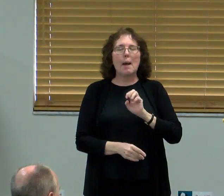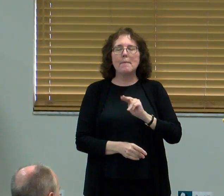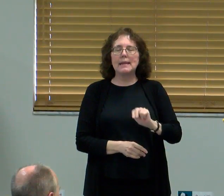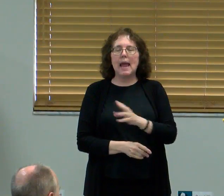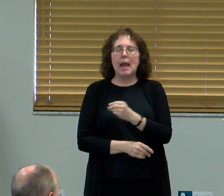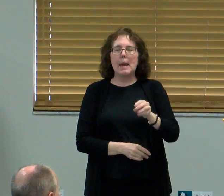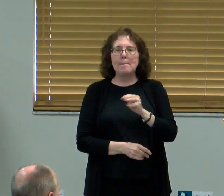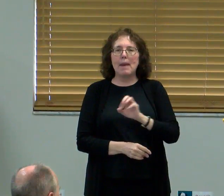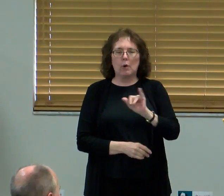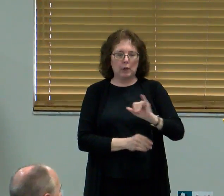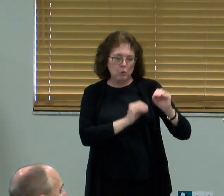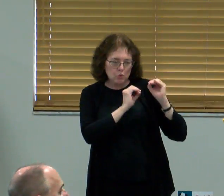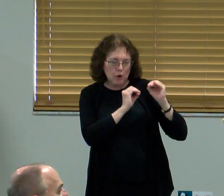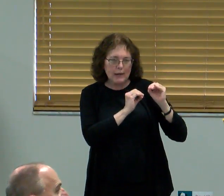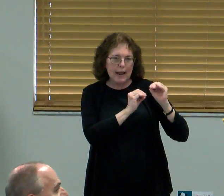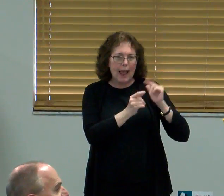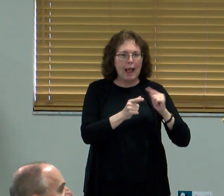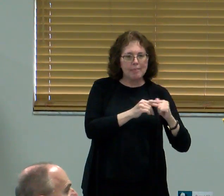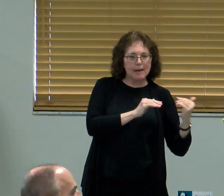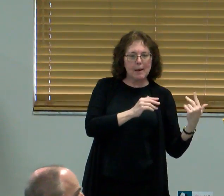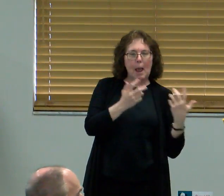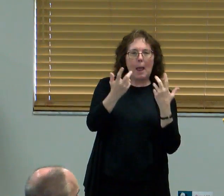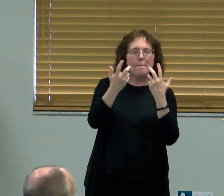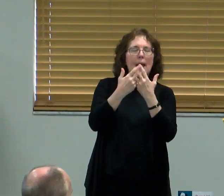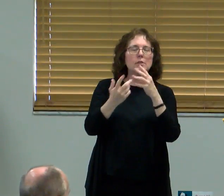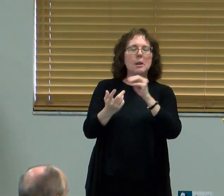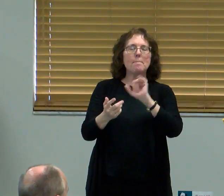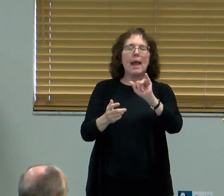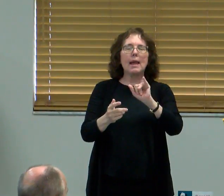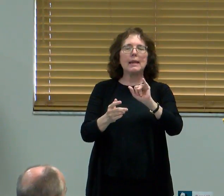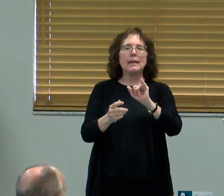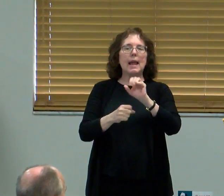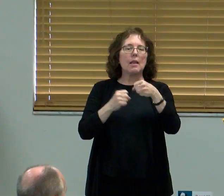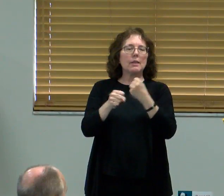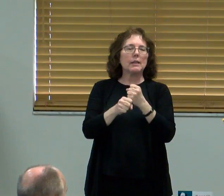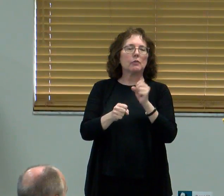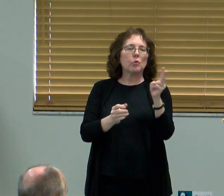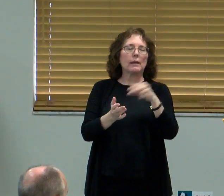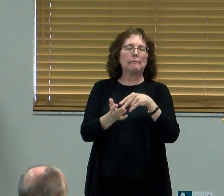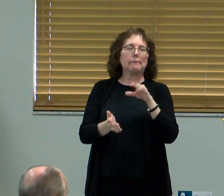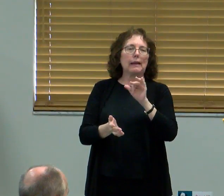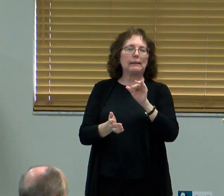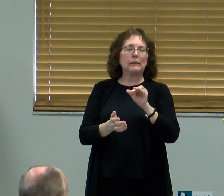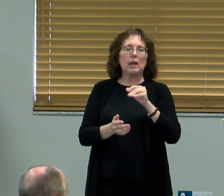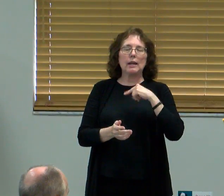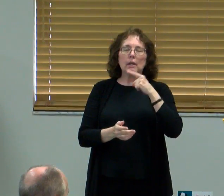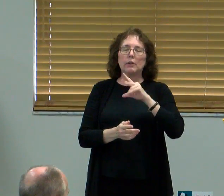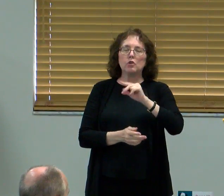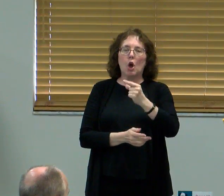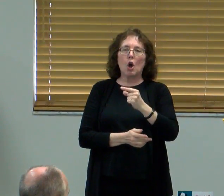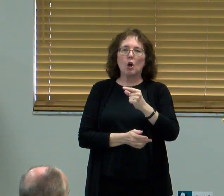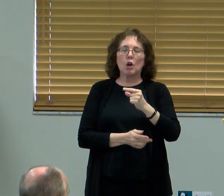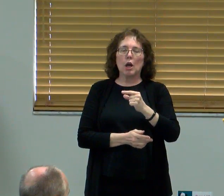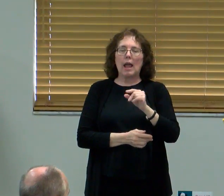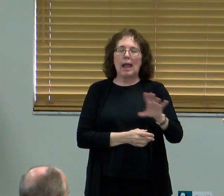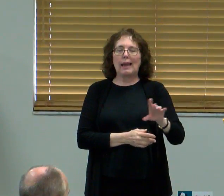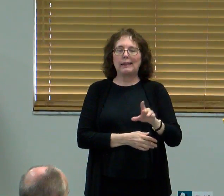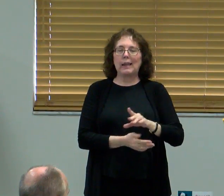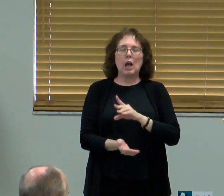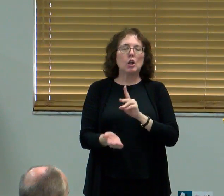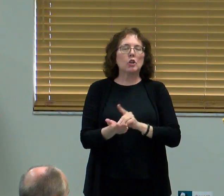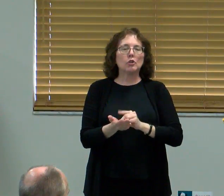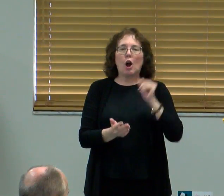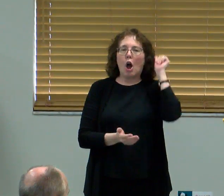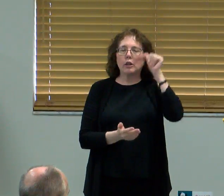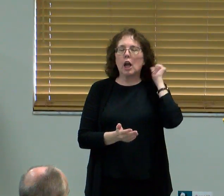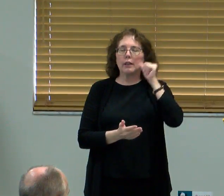and Mary. He was then placed in May of 2019 as a hearing dog with Lauren, a doctoral audiology student